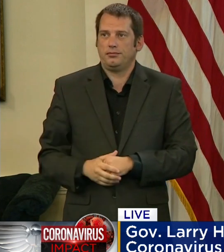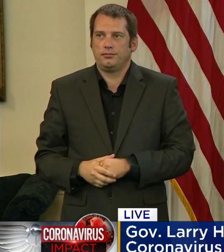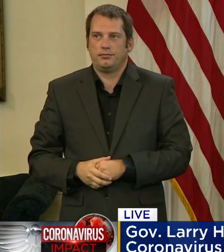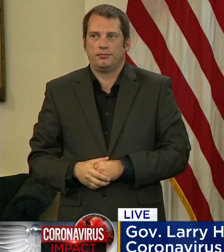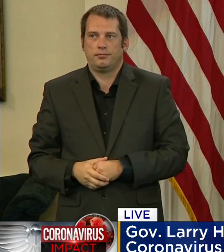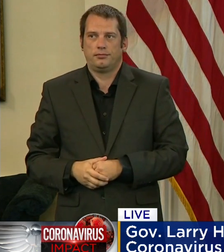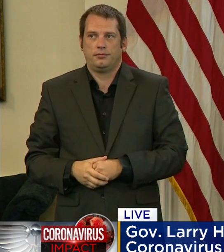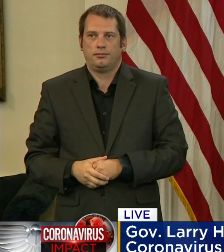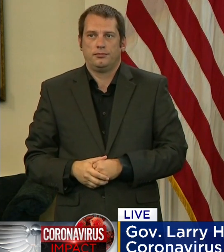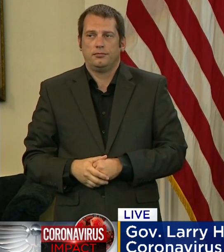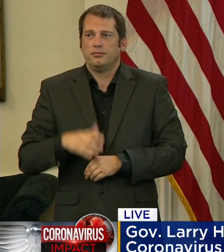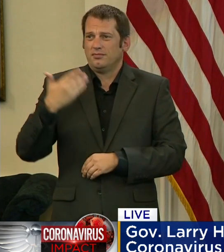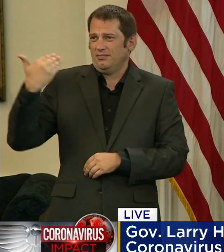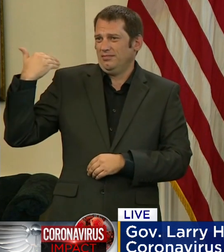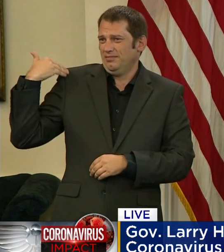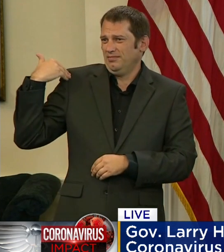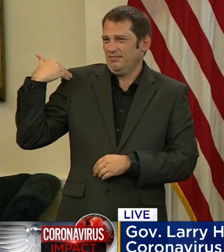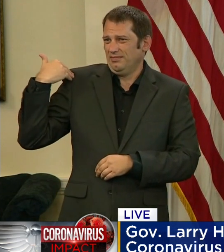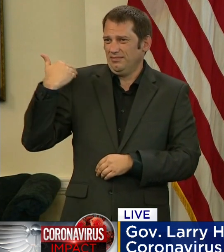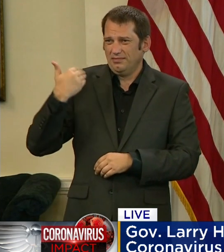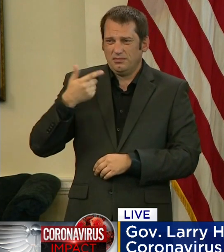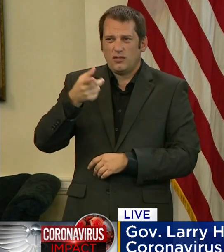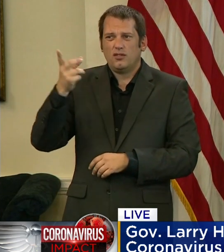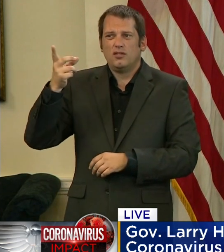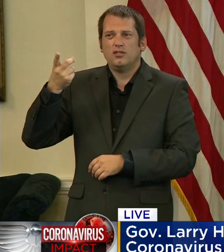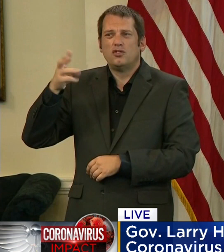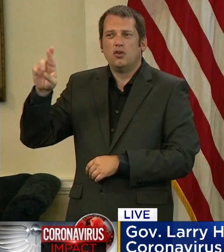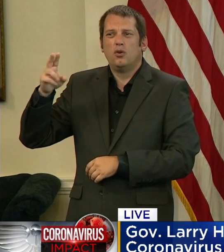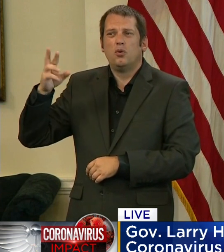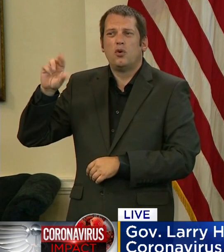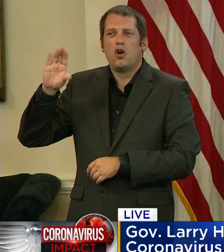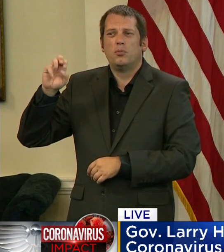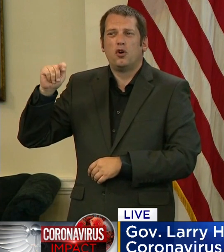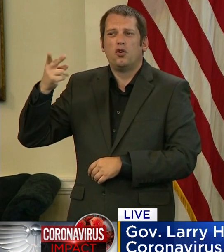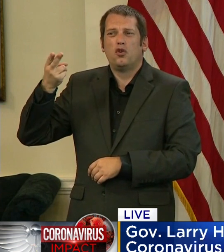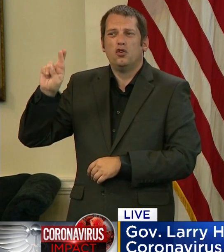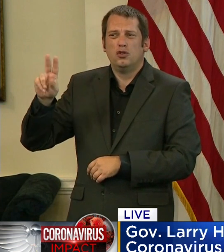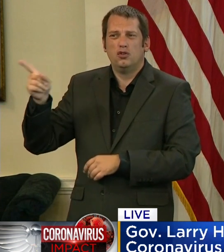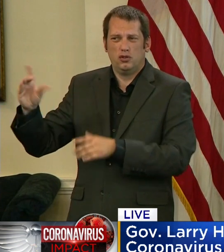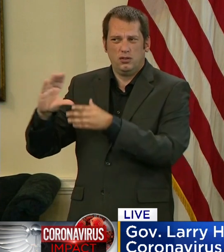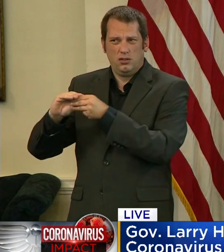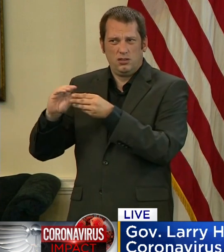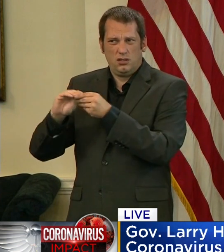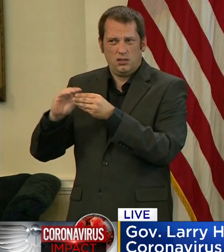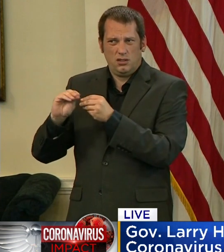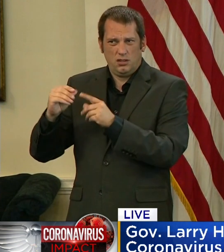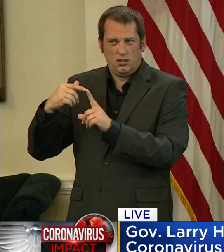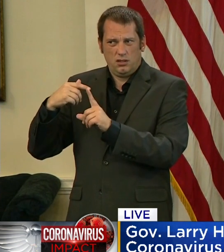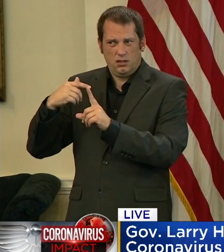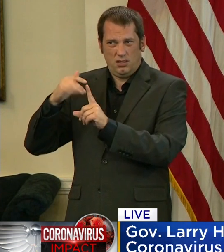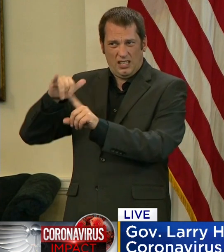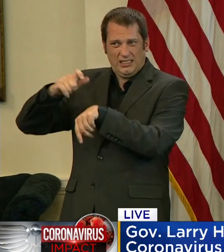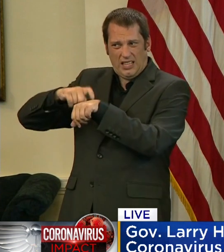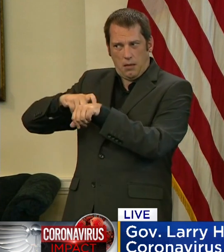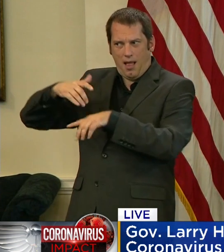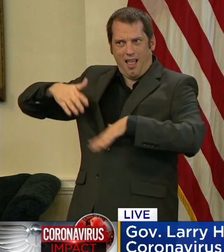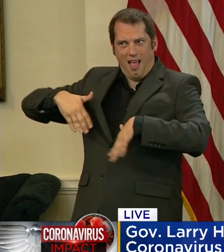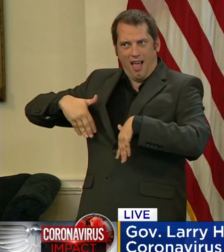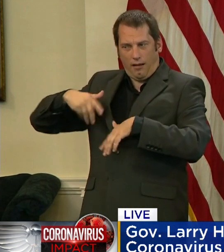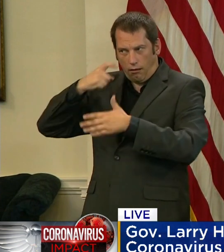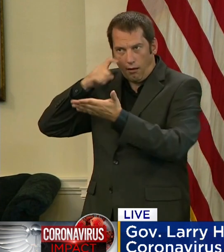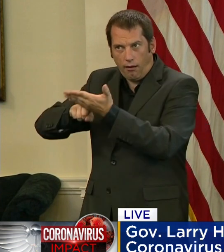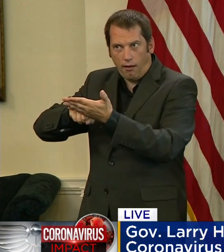state had not yet, to her knowledge, been a victim of widespread fraud like they had seen in states like Washington. When exactly were these cases of fraud